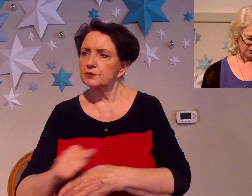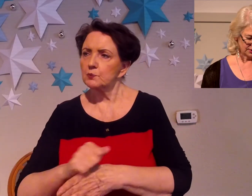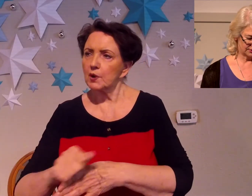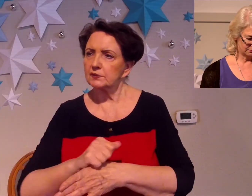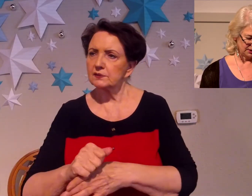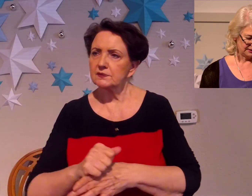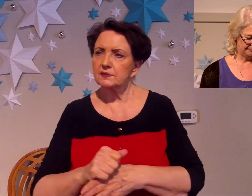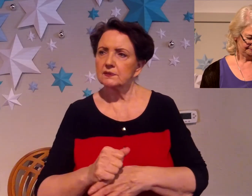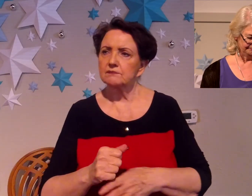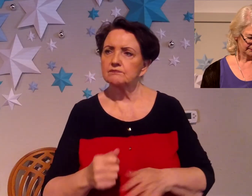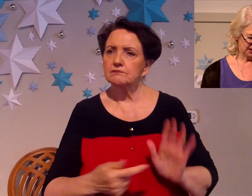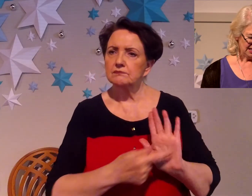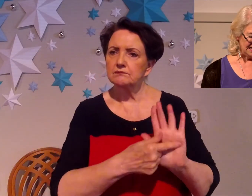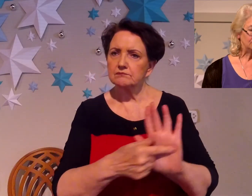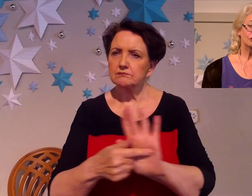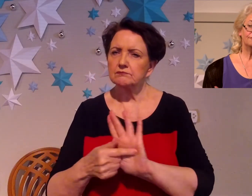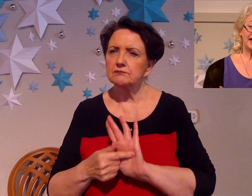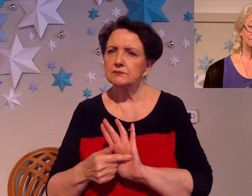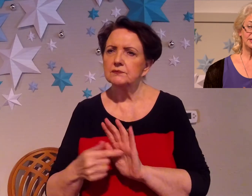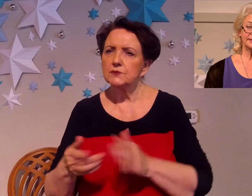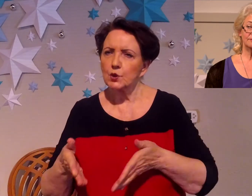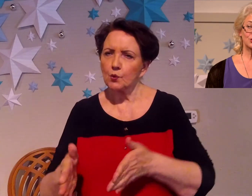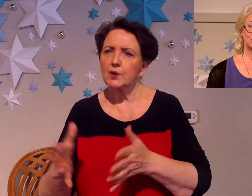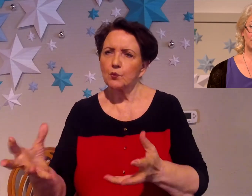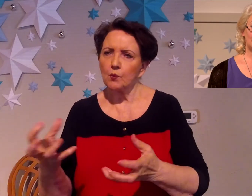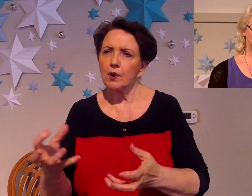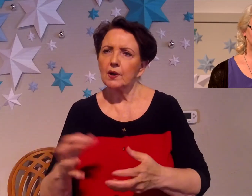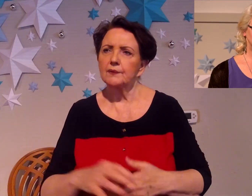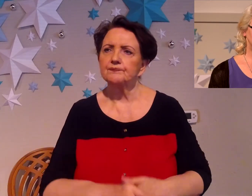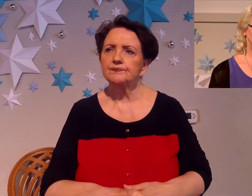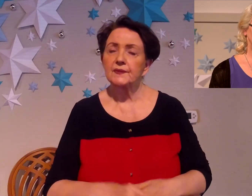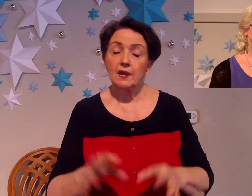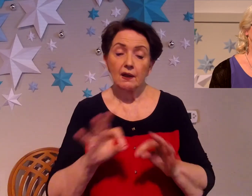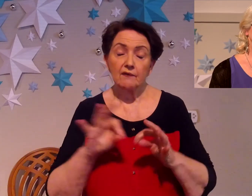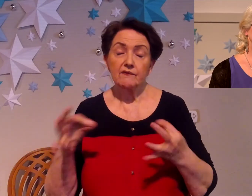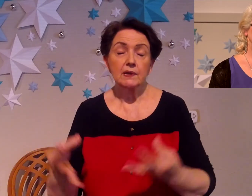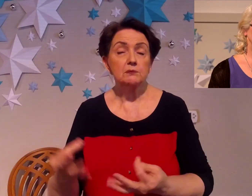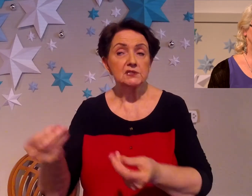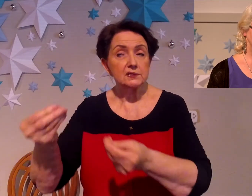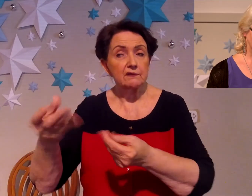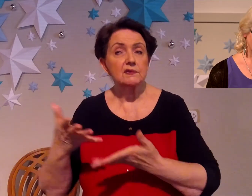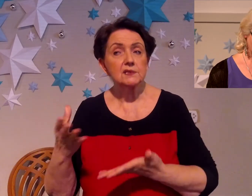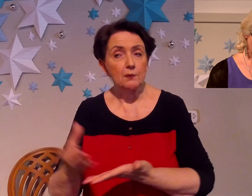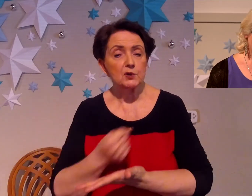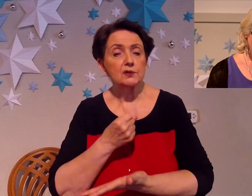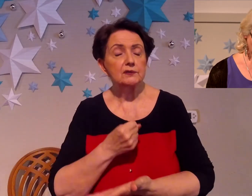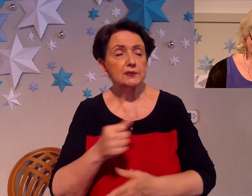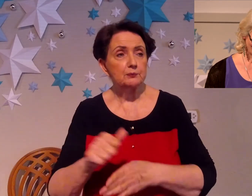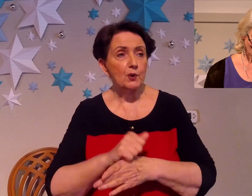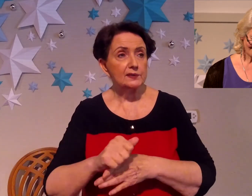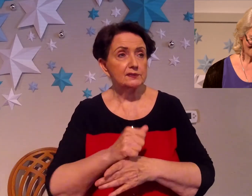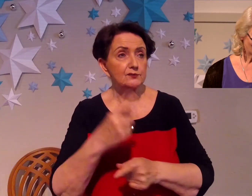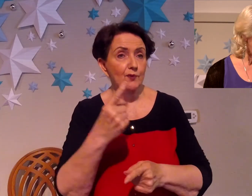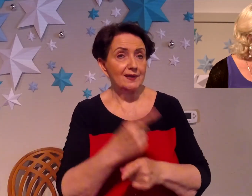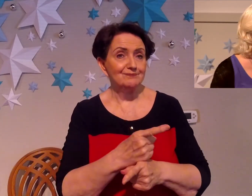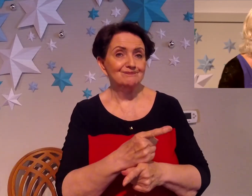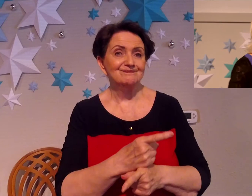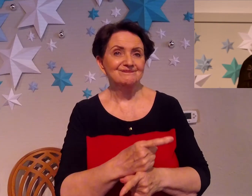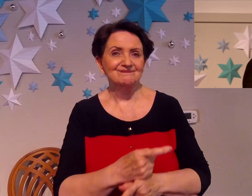we want to be? And our families give us a great opportunity to practice, don't they?